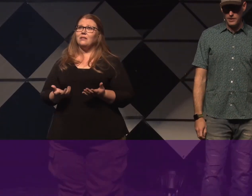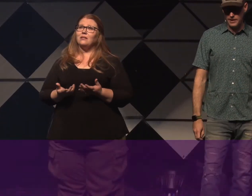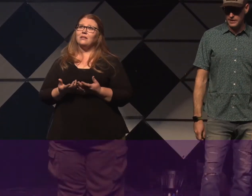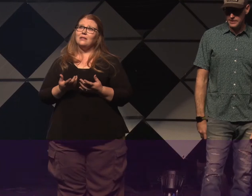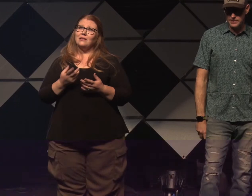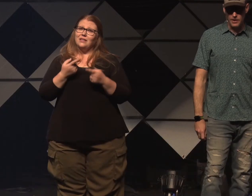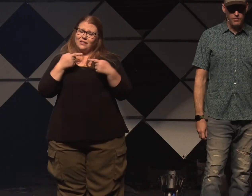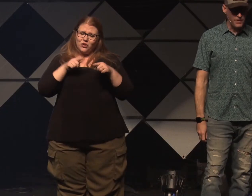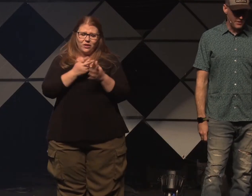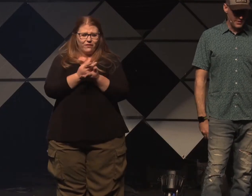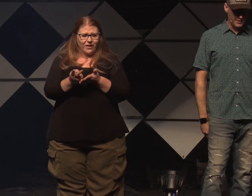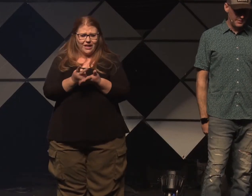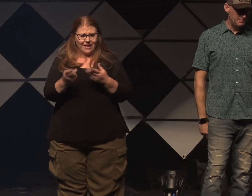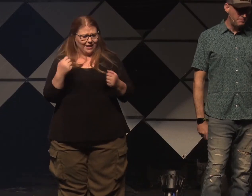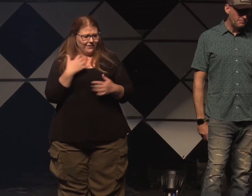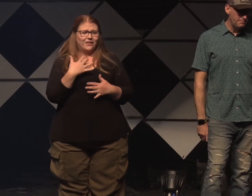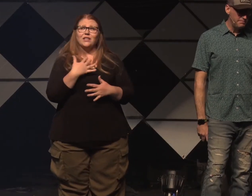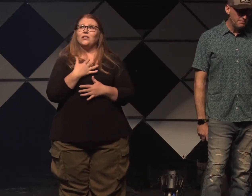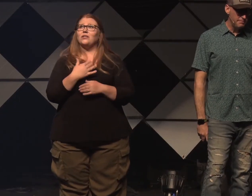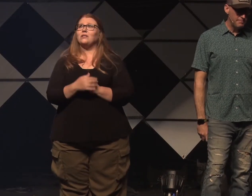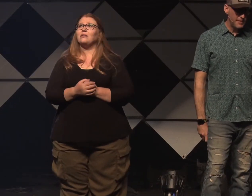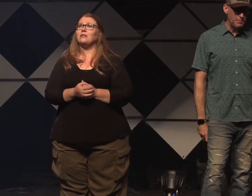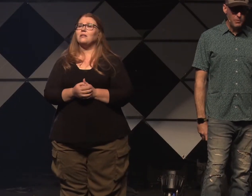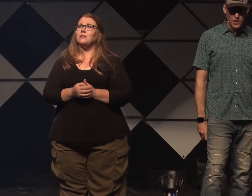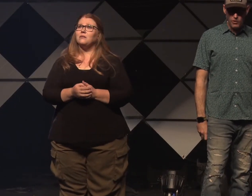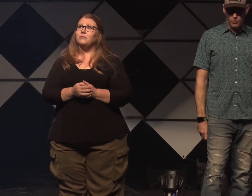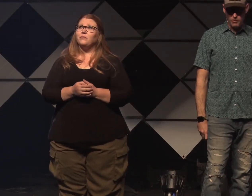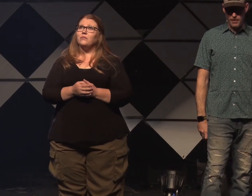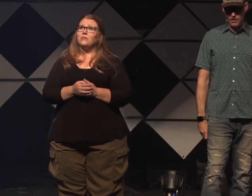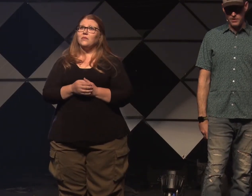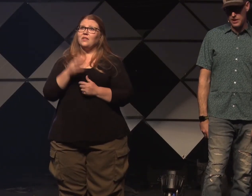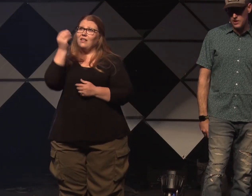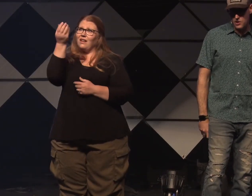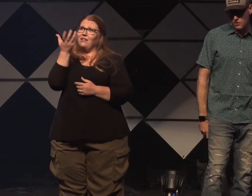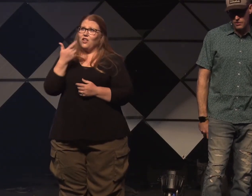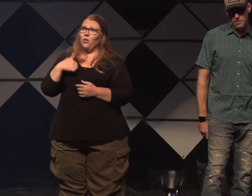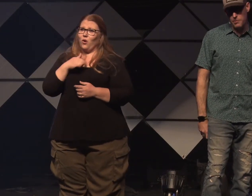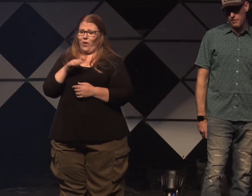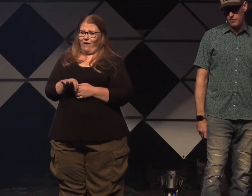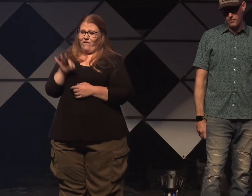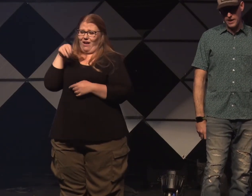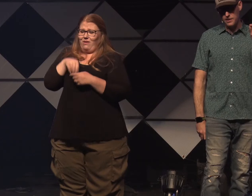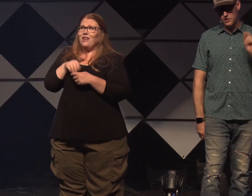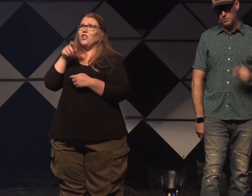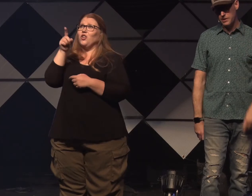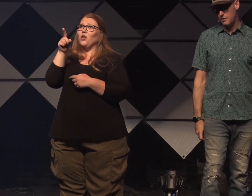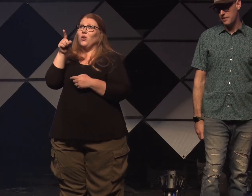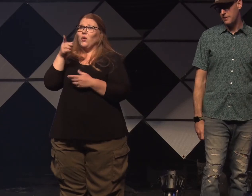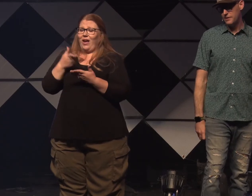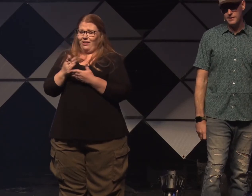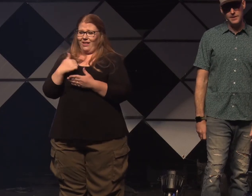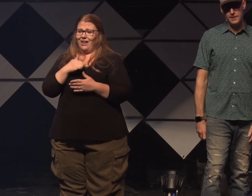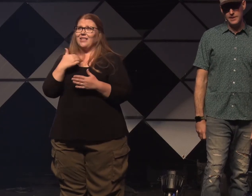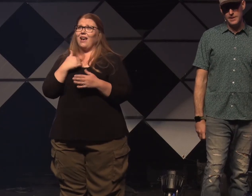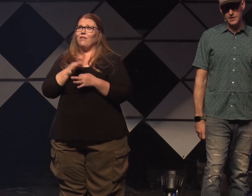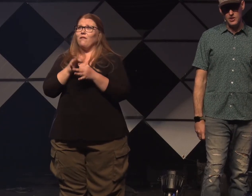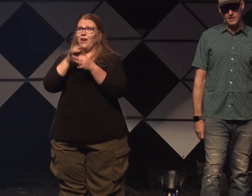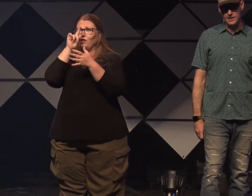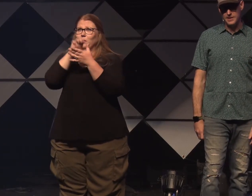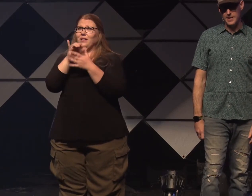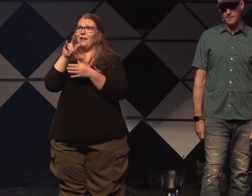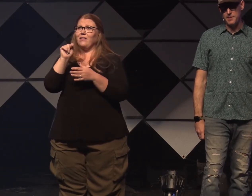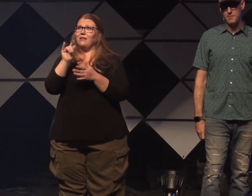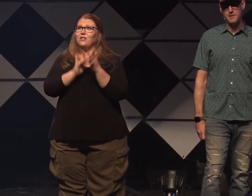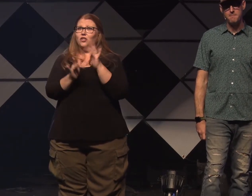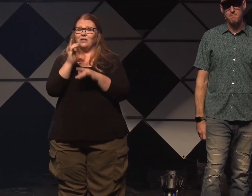our failings, in our fears. May we know that we're found in you, and may we have the faith to believe it. In